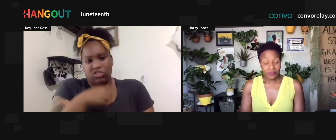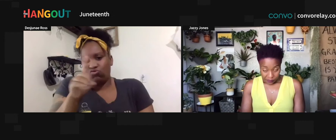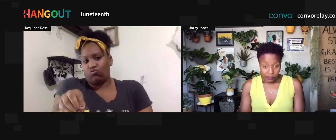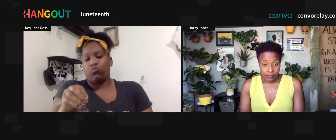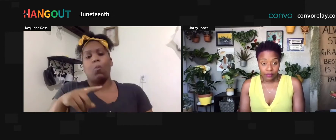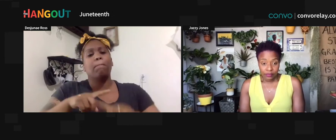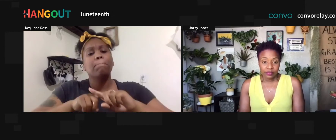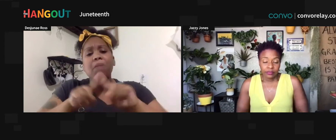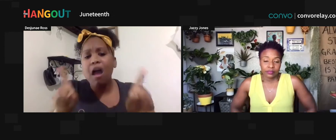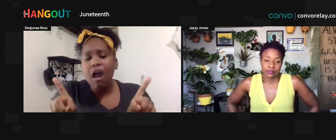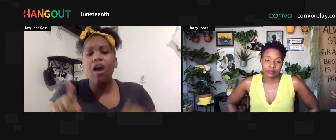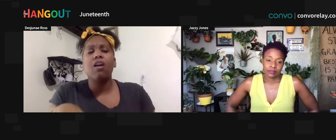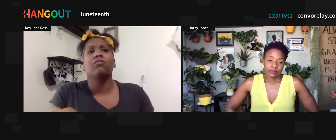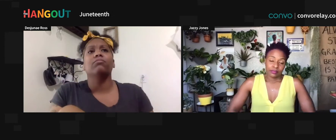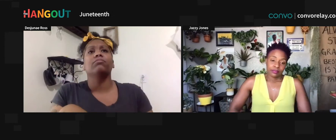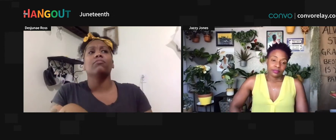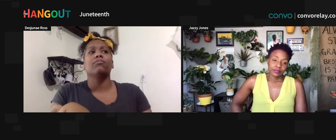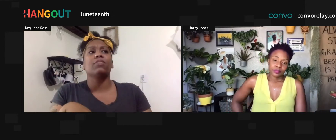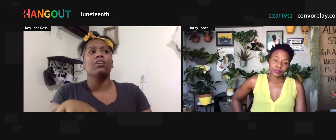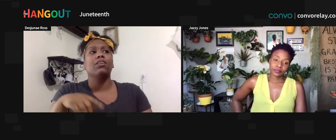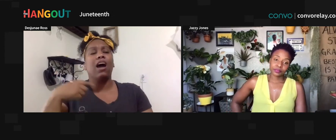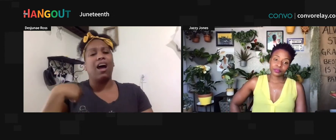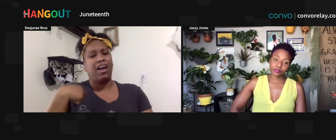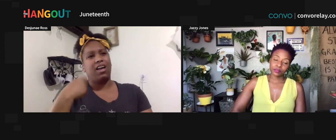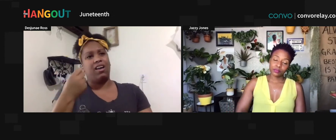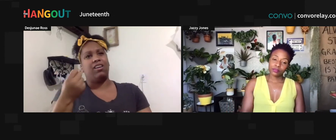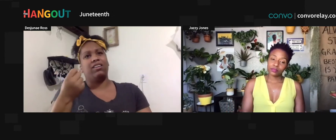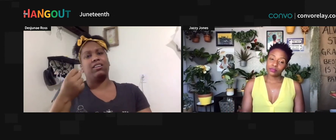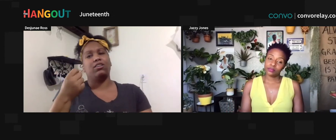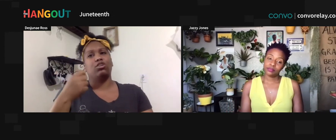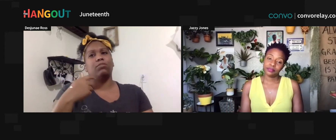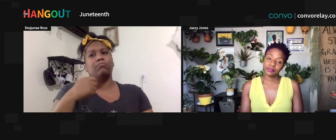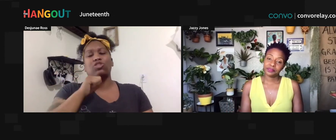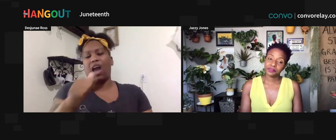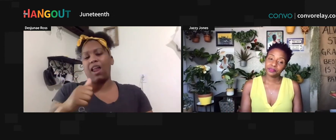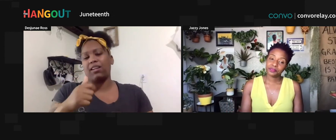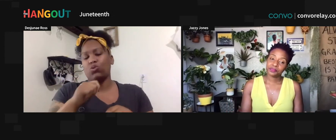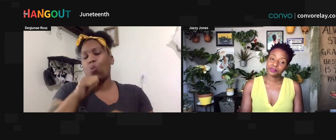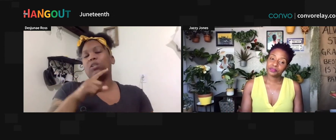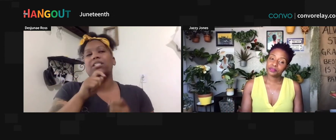America still has a lot of work to do, period. That's right.